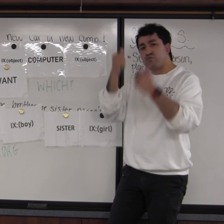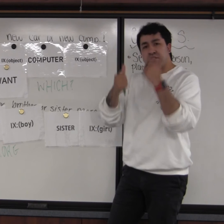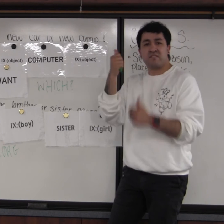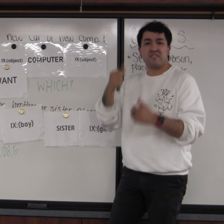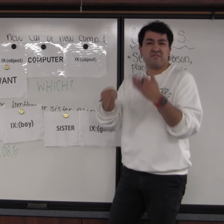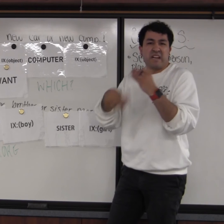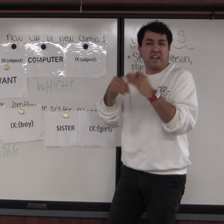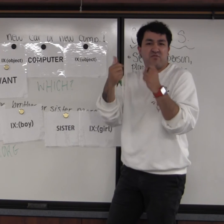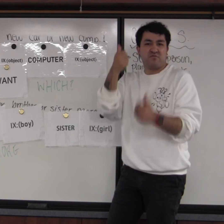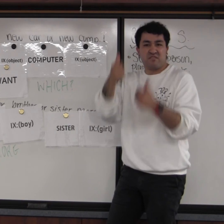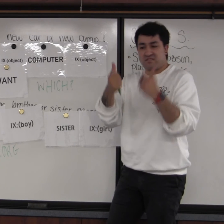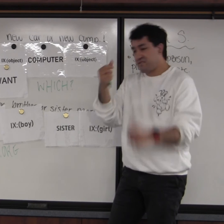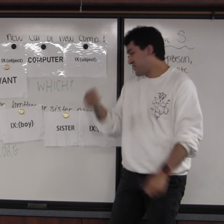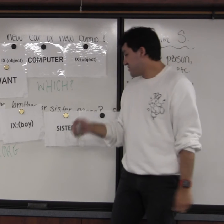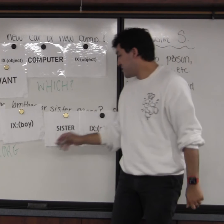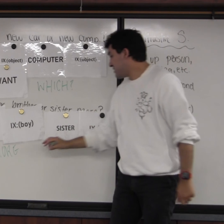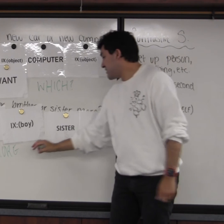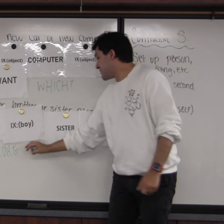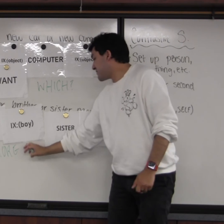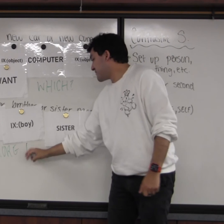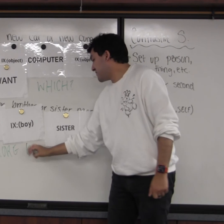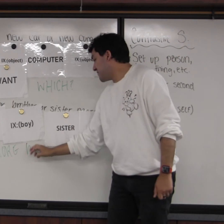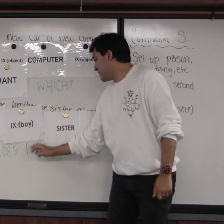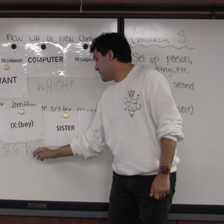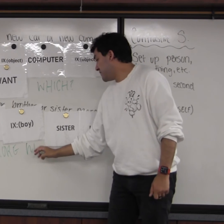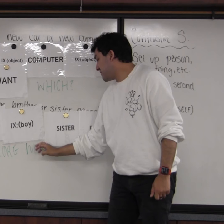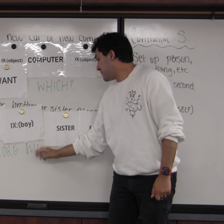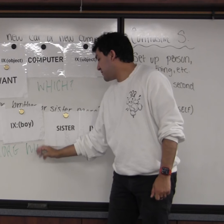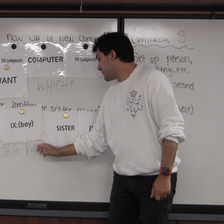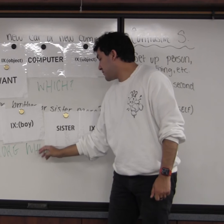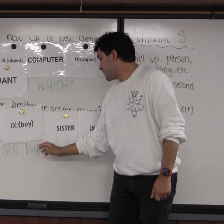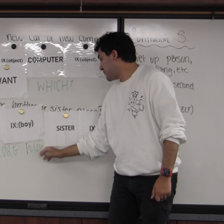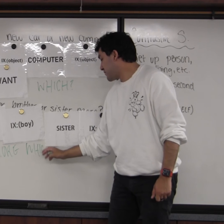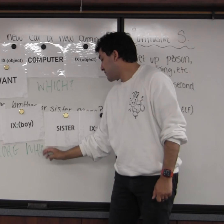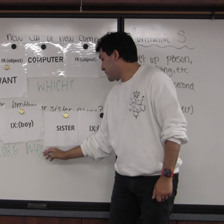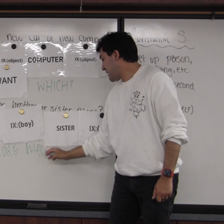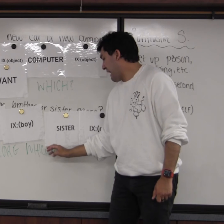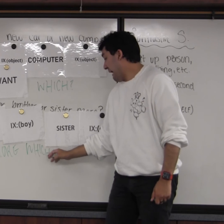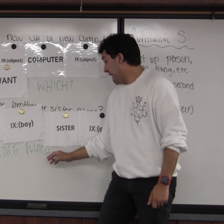you like which one more. So we'll just go ahead and add which at the very end.